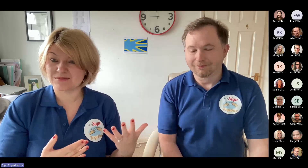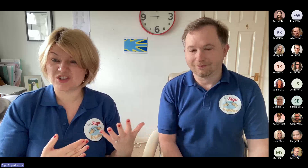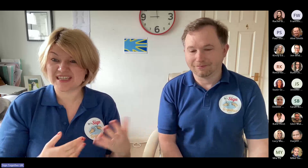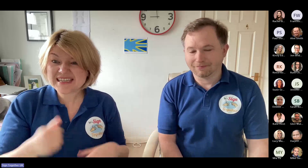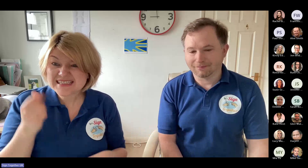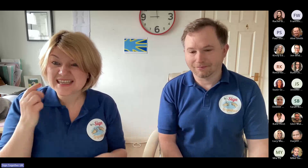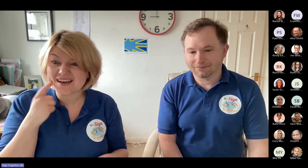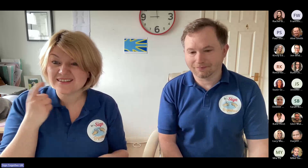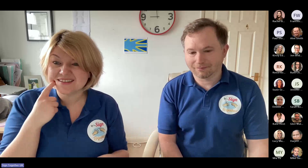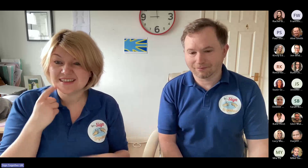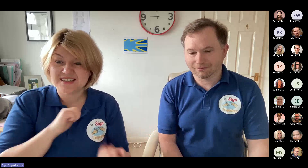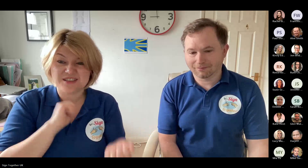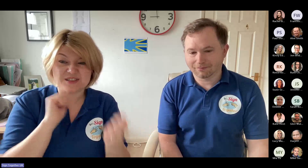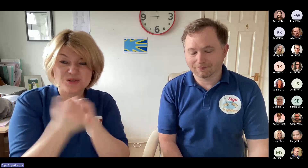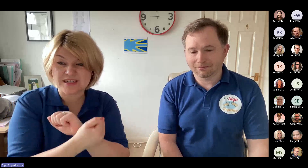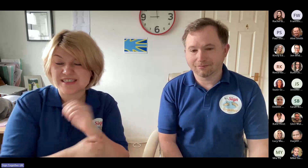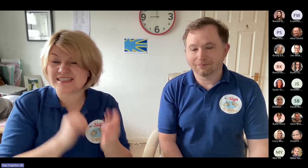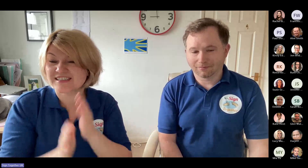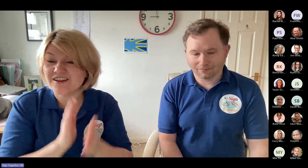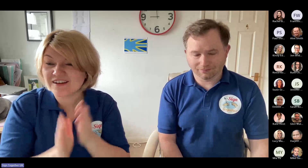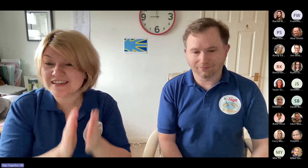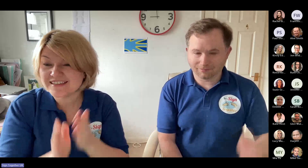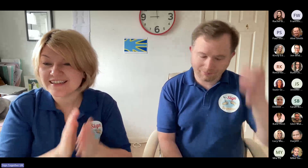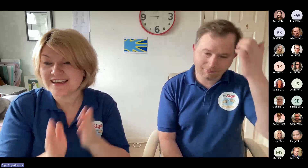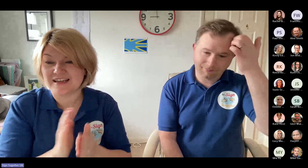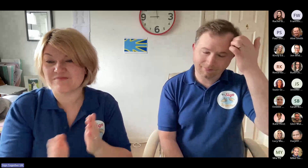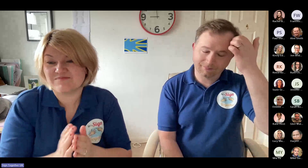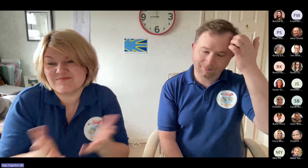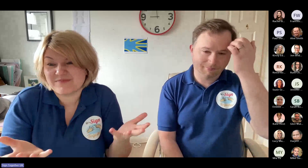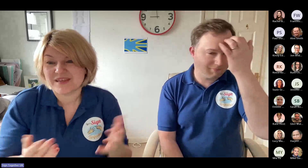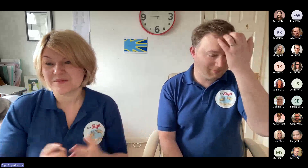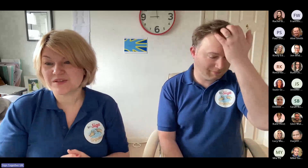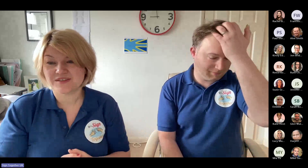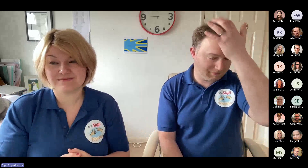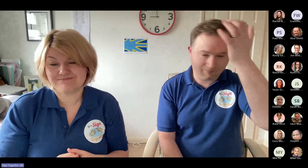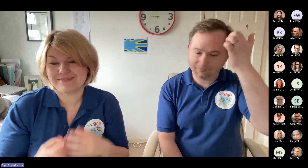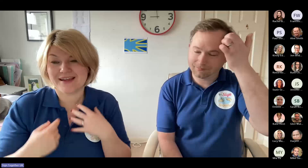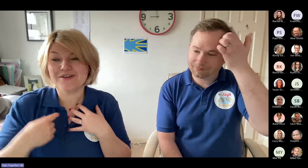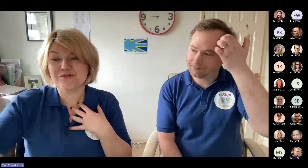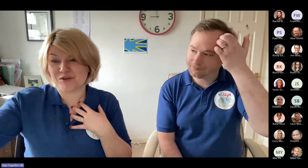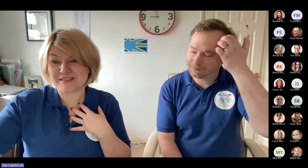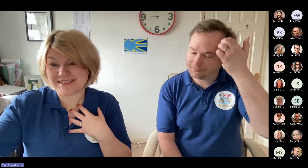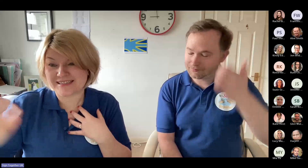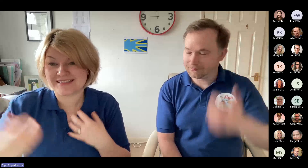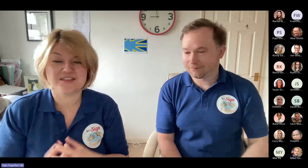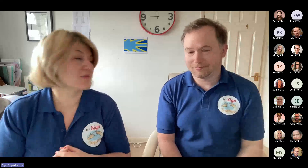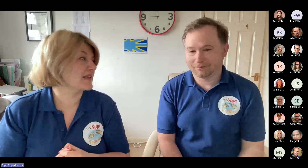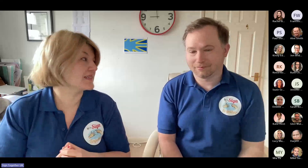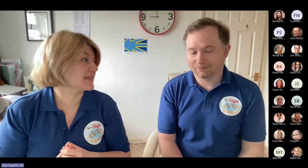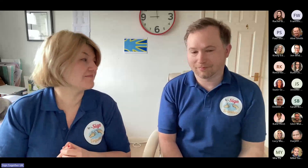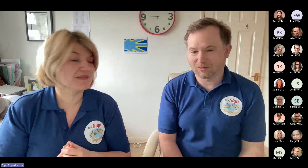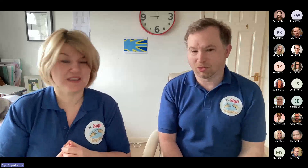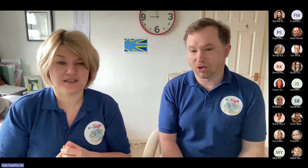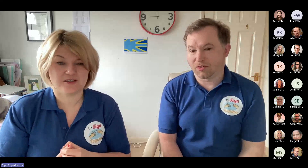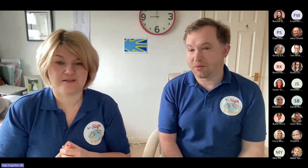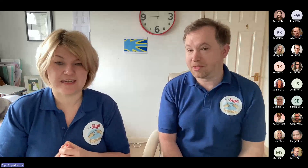much easier to switch into sign because another voice is dominating. Or a coffee